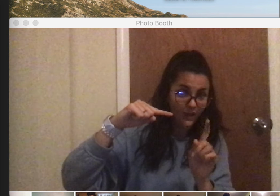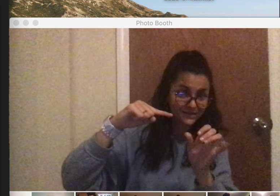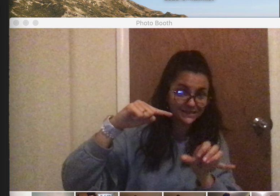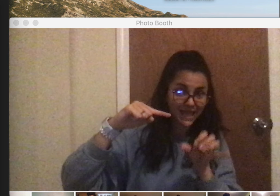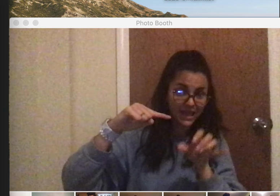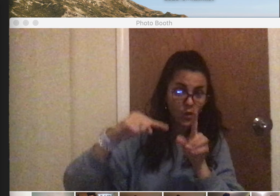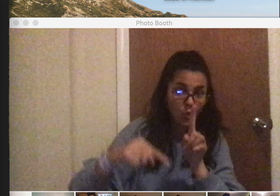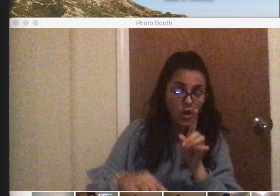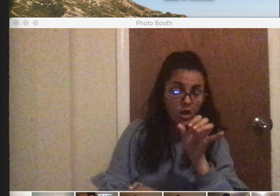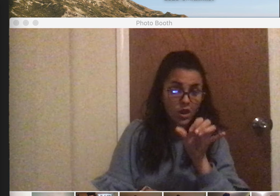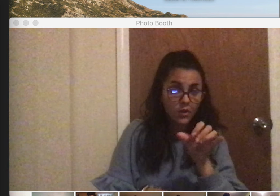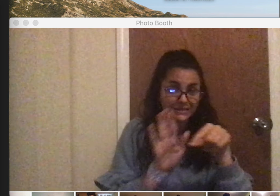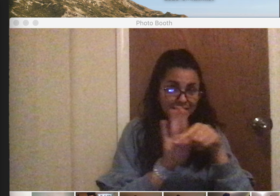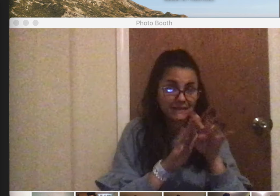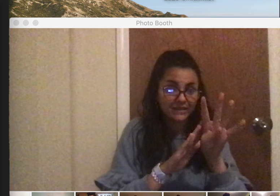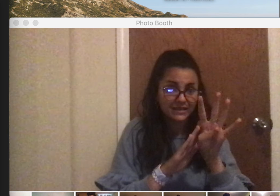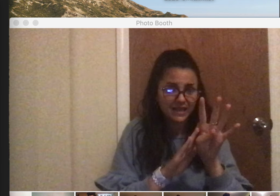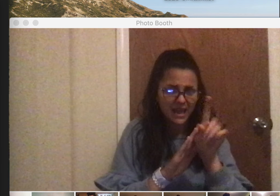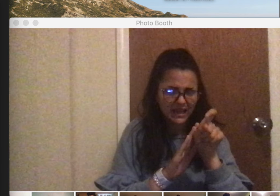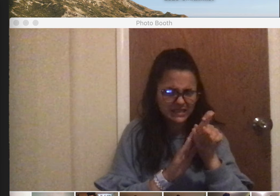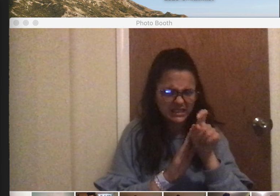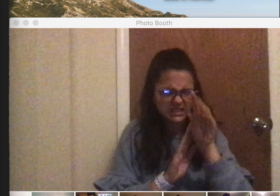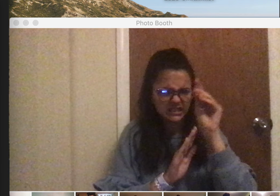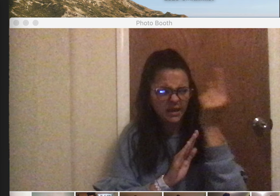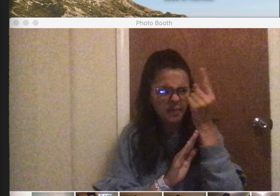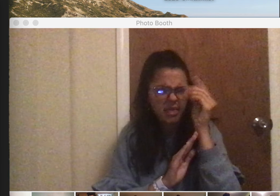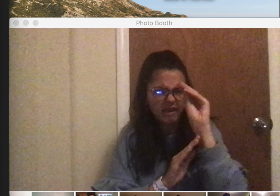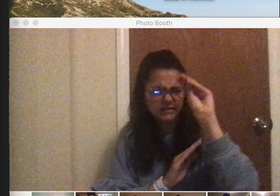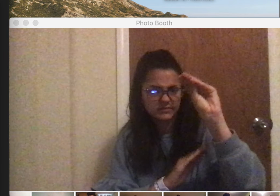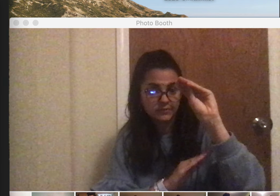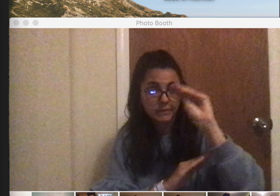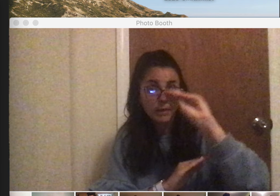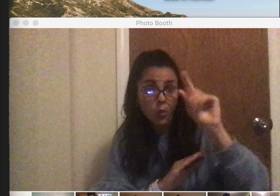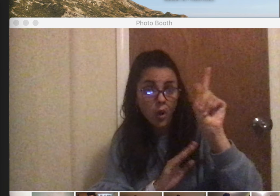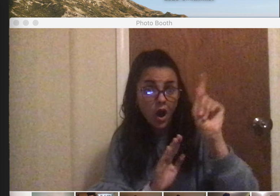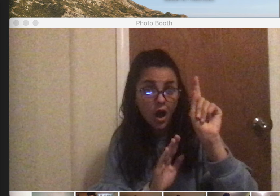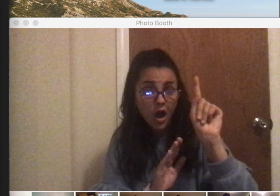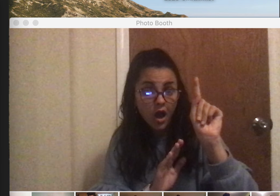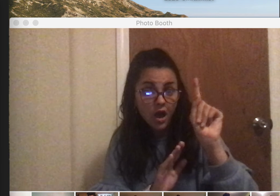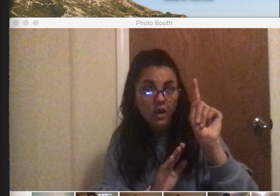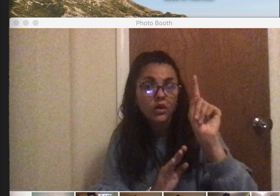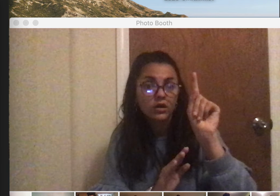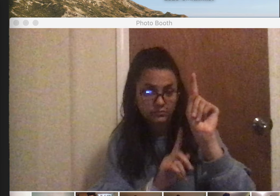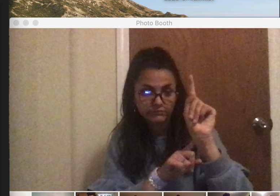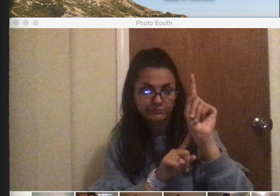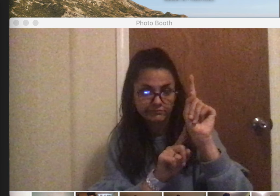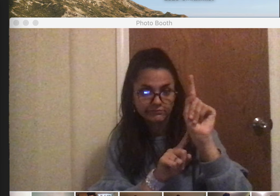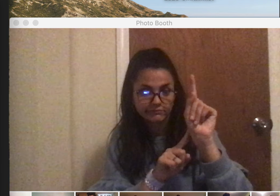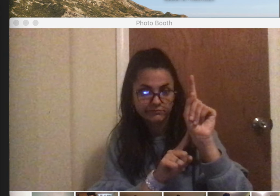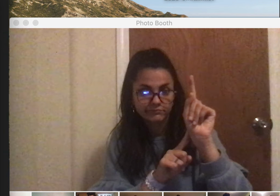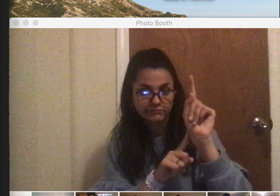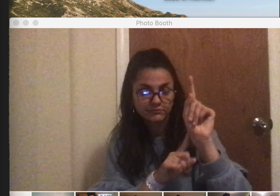need to put something in the numerator because there's nothing there. So we just put a 1. So that's the final answer.